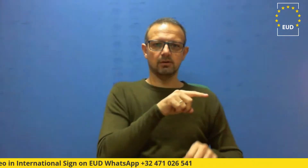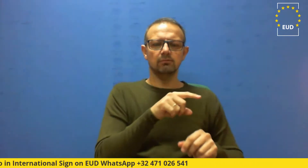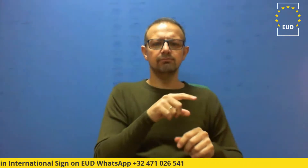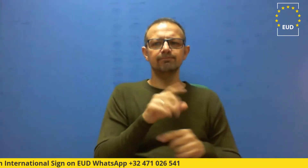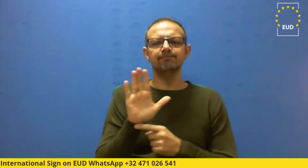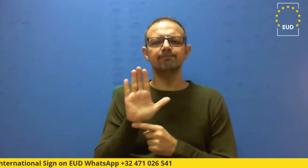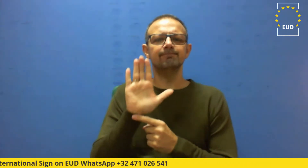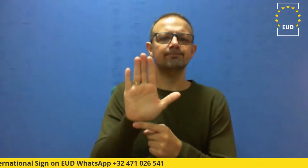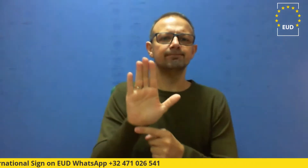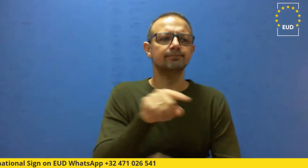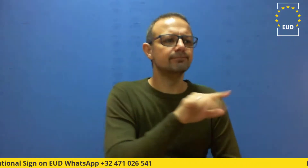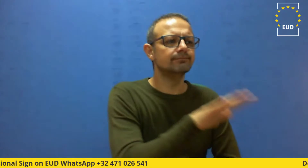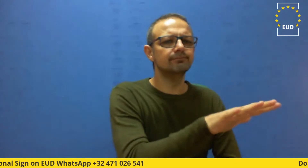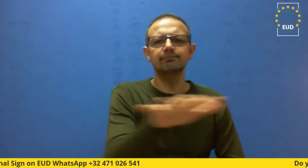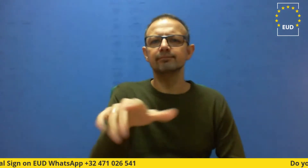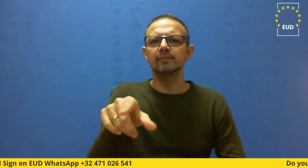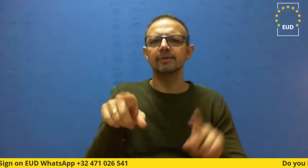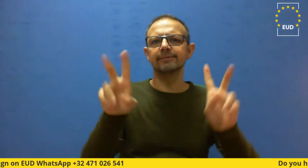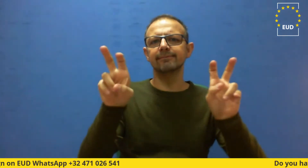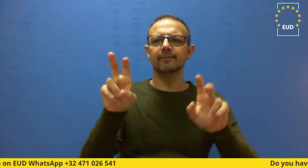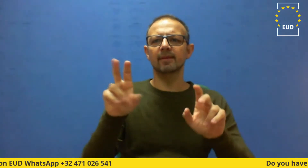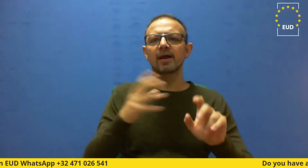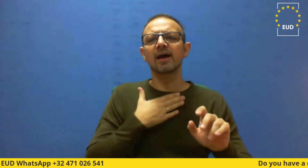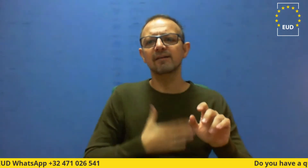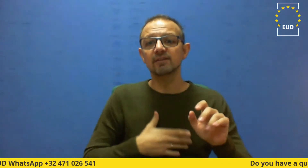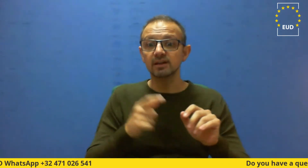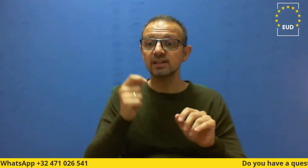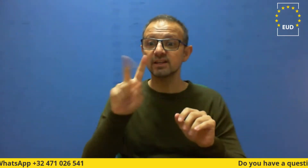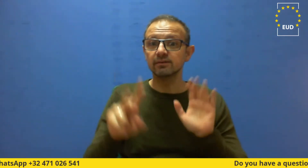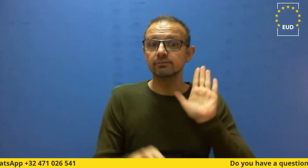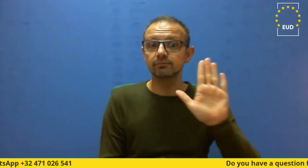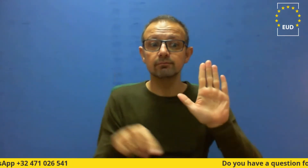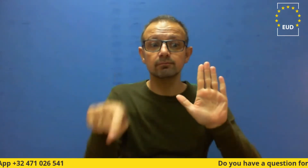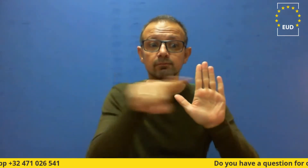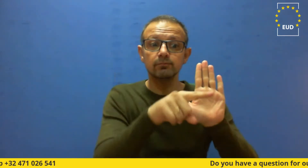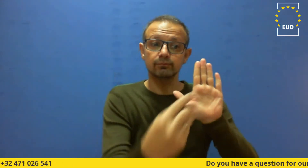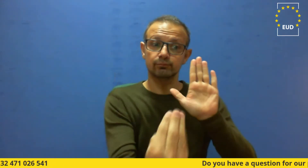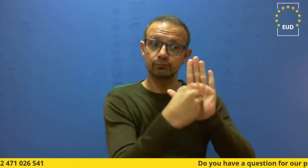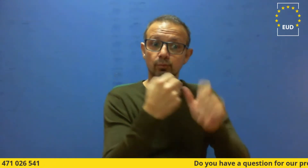Here in Spain, we do have sign language presented on television.